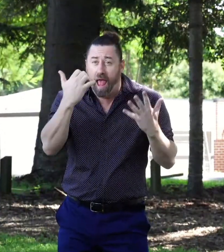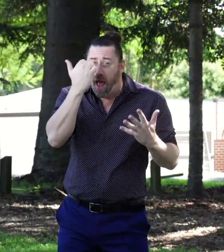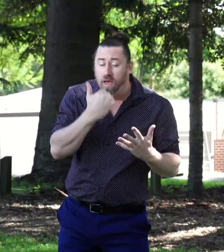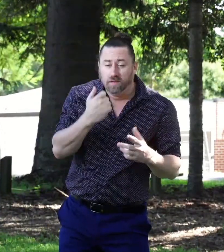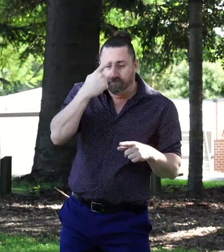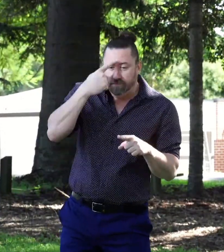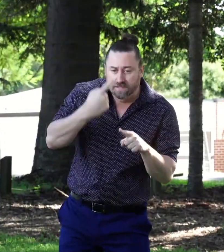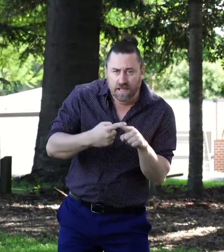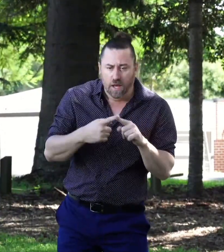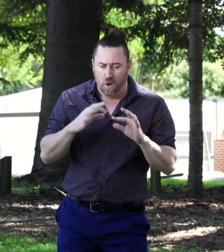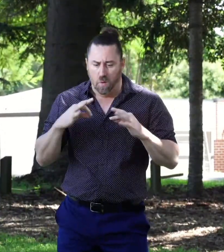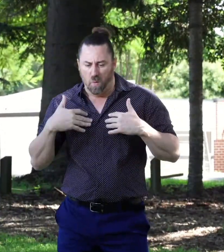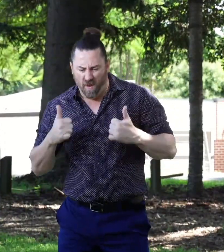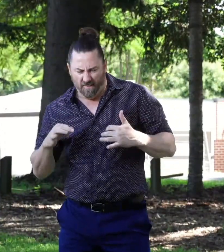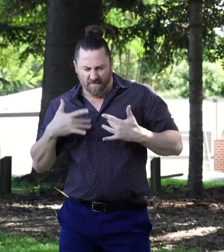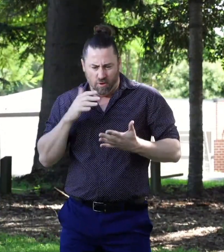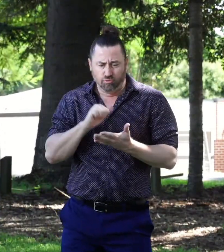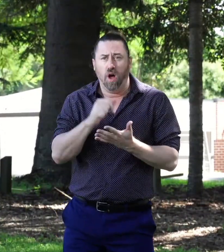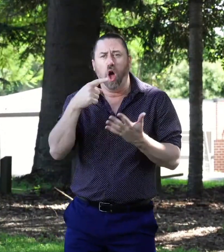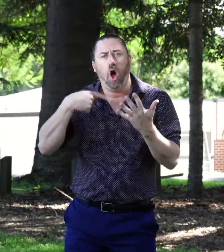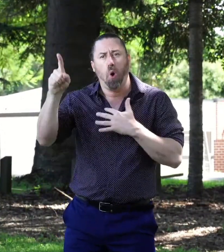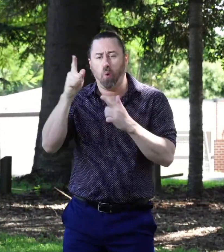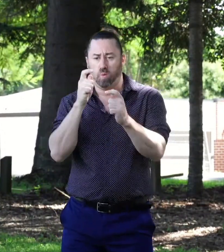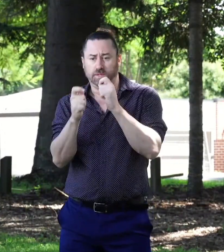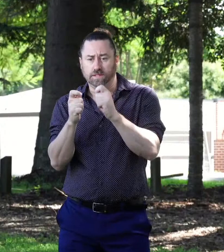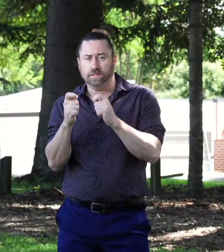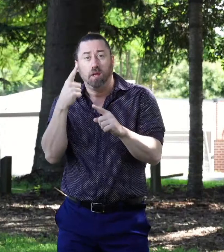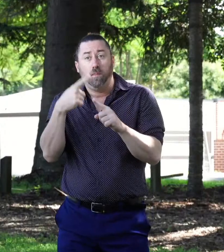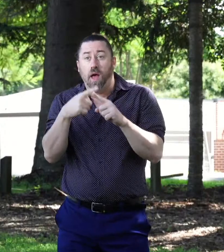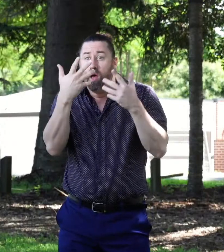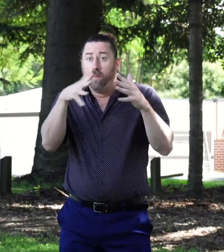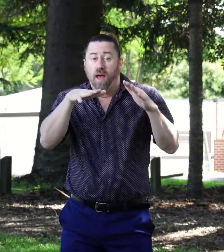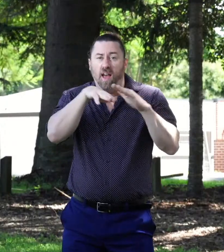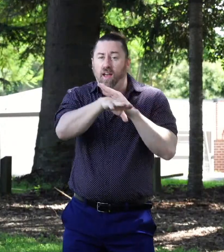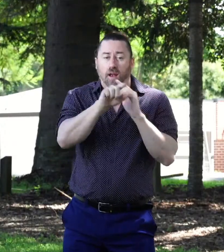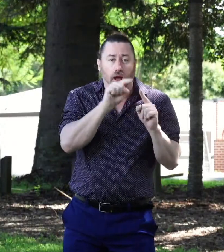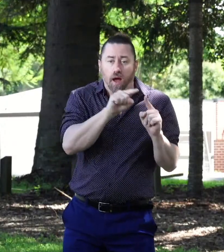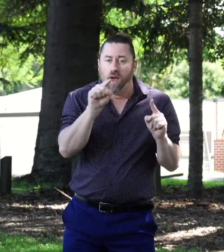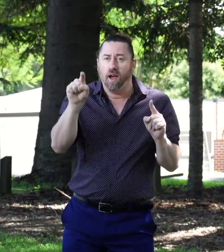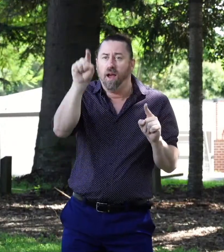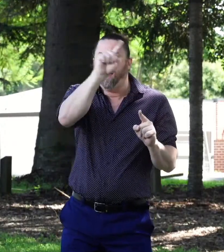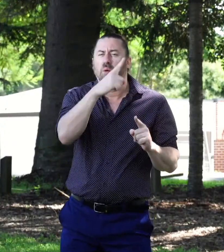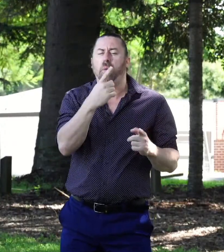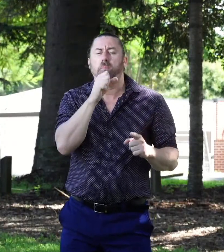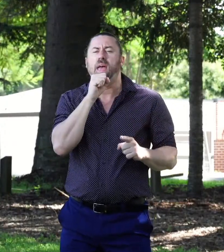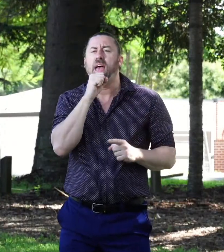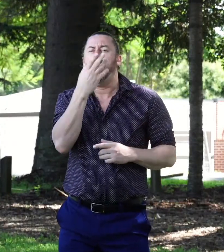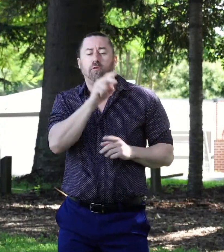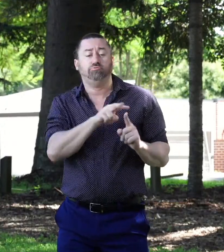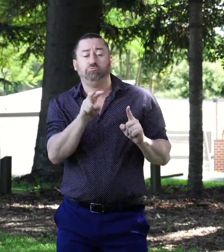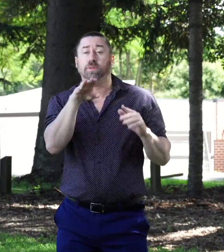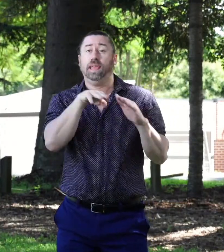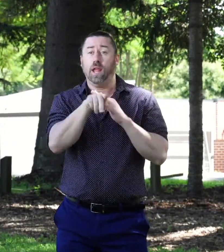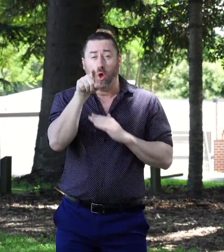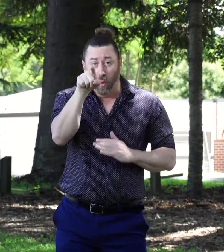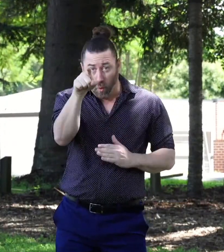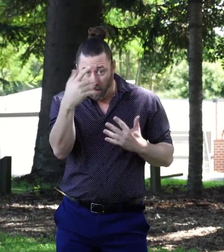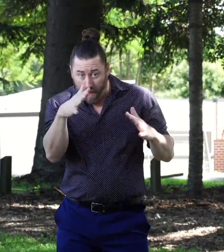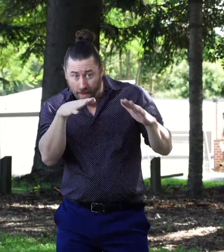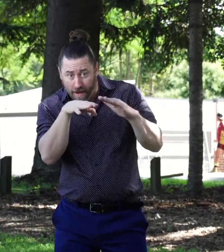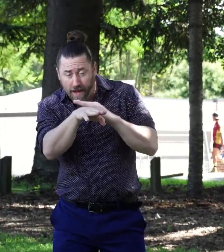please go and get tested. If you've been to any of those sites that have been listed, please go and get tested as